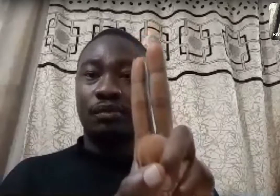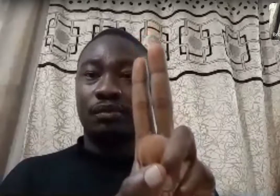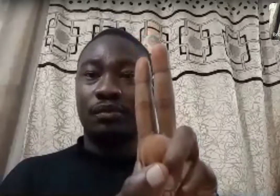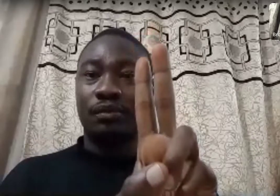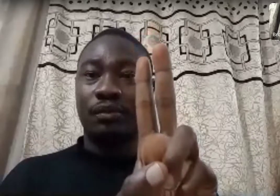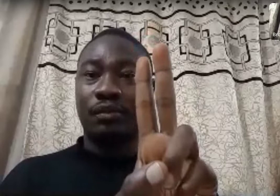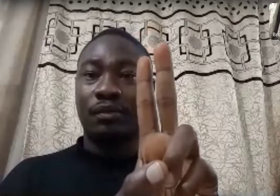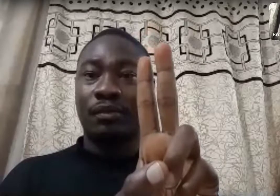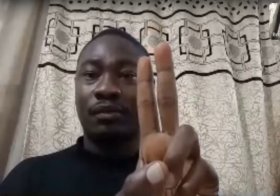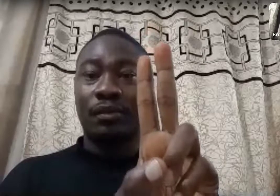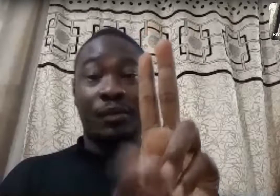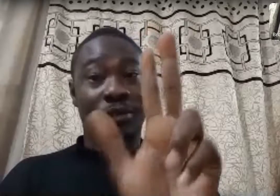3,